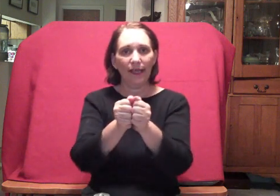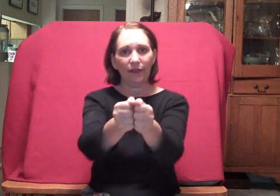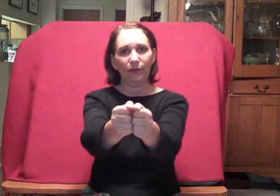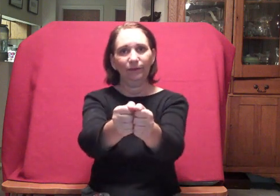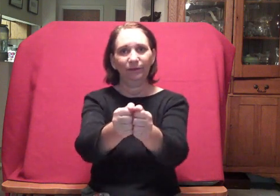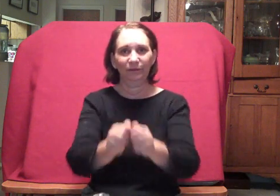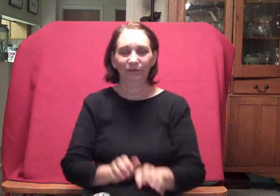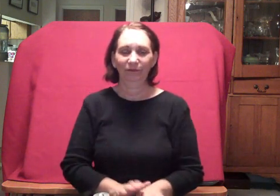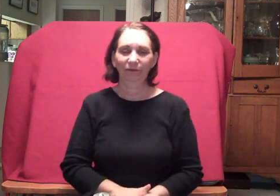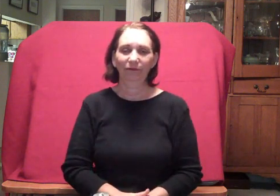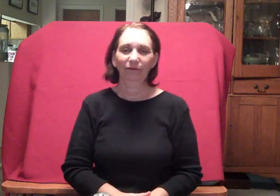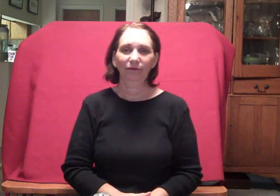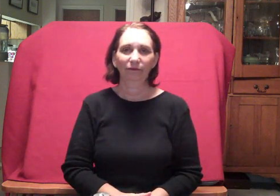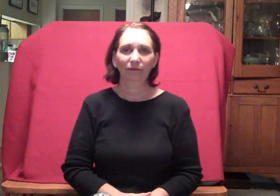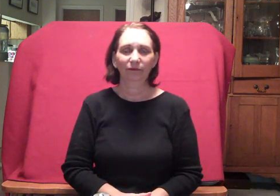Together.